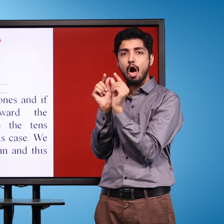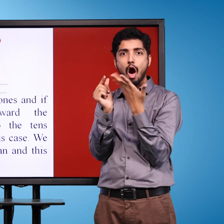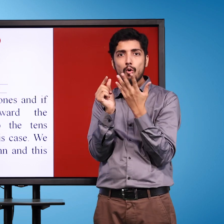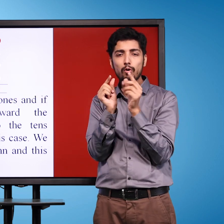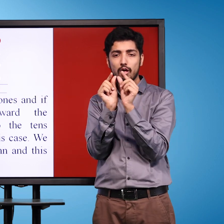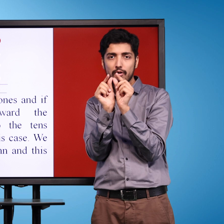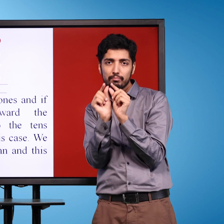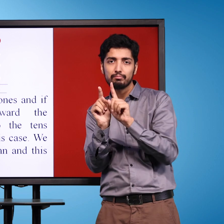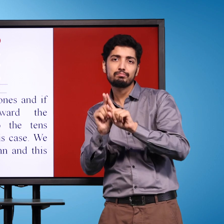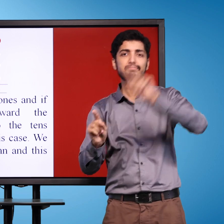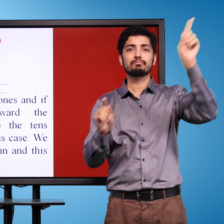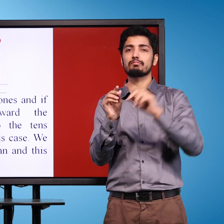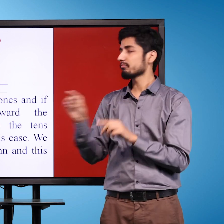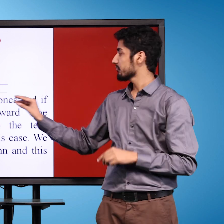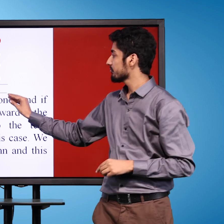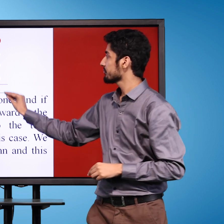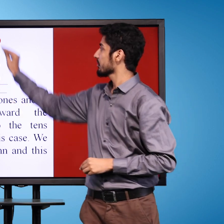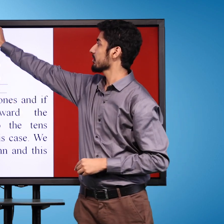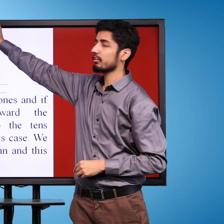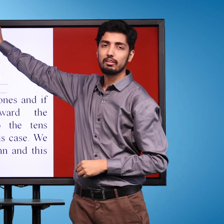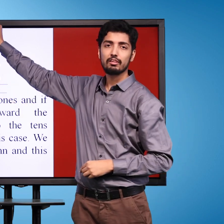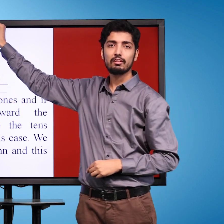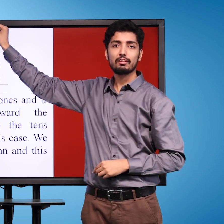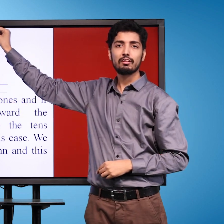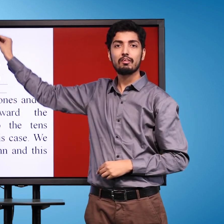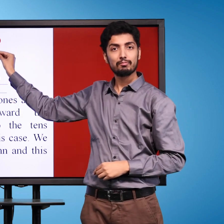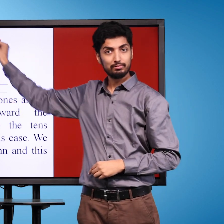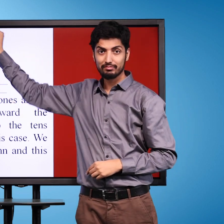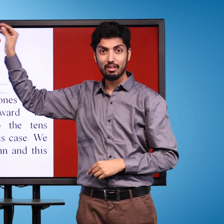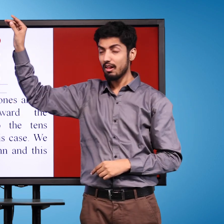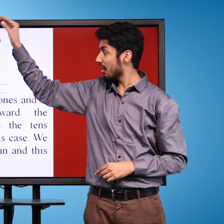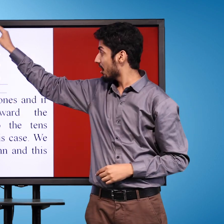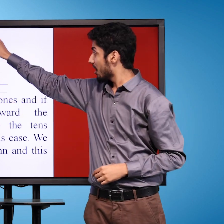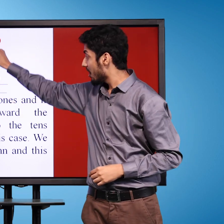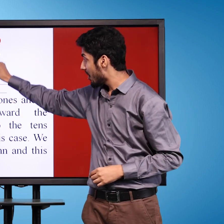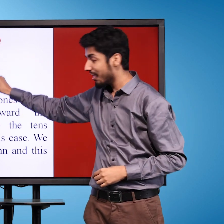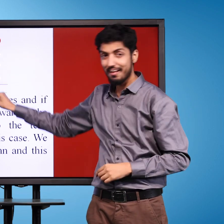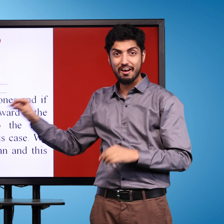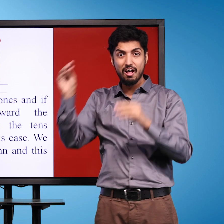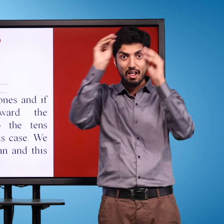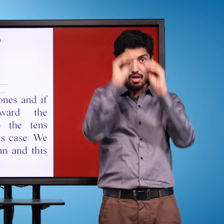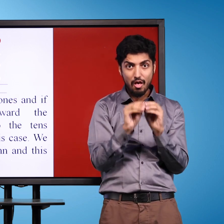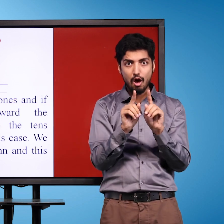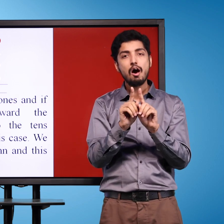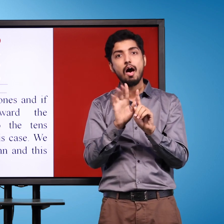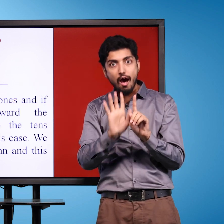is dash. We add the column of ones and, if necessary,